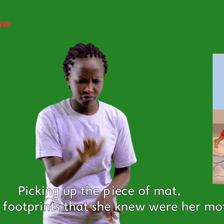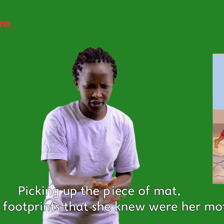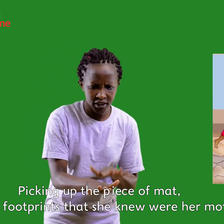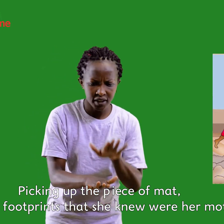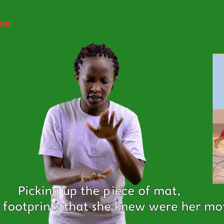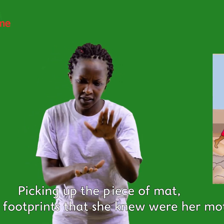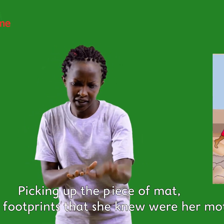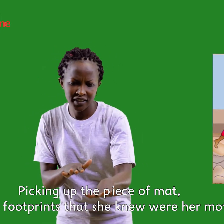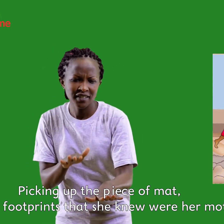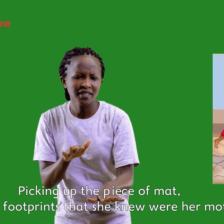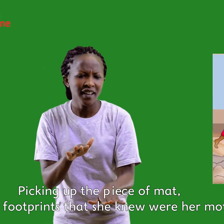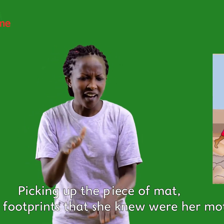Picking up the piece of mat,